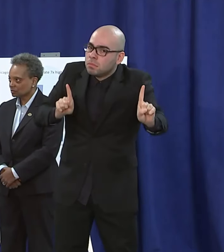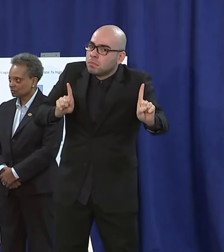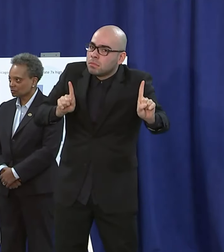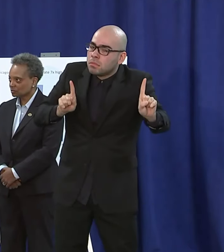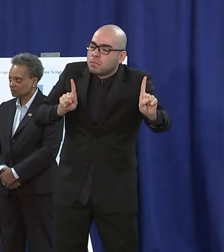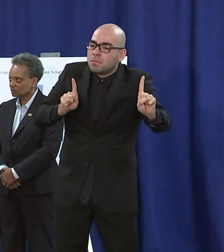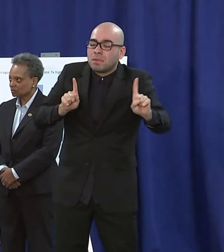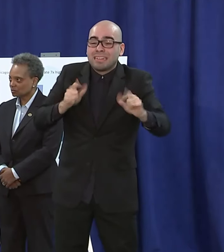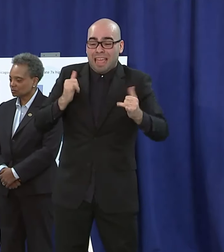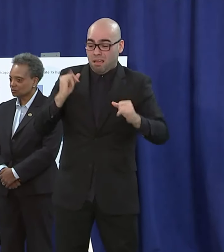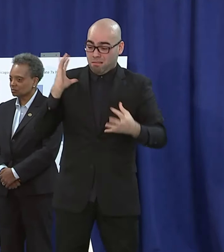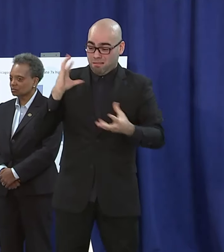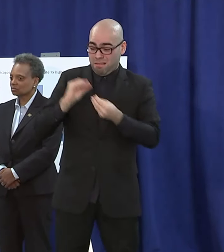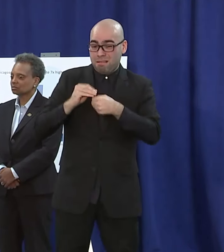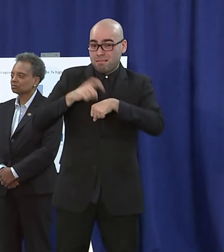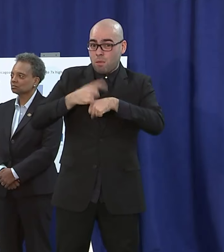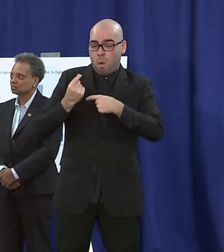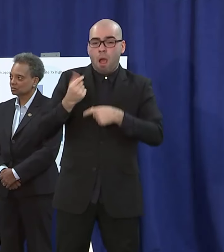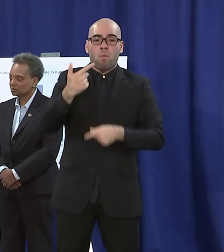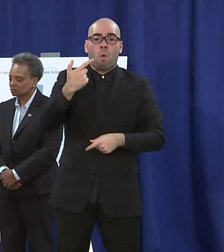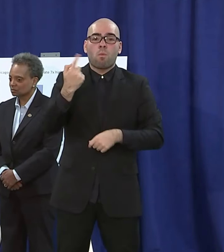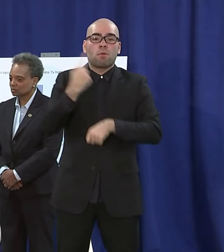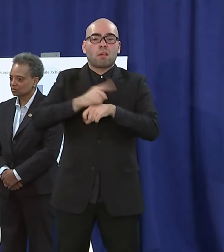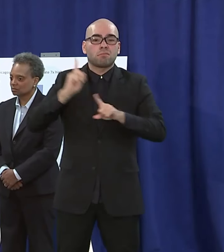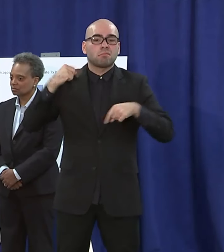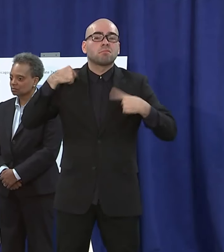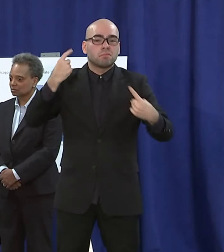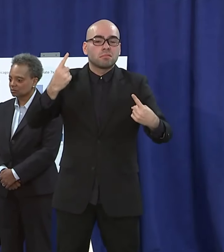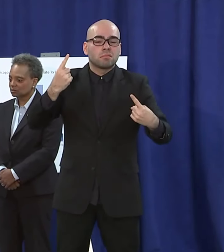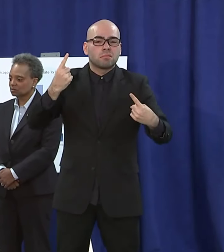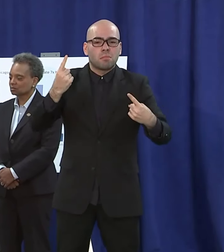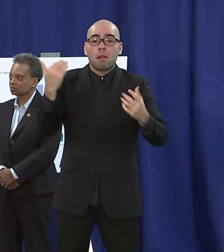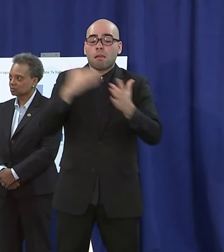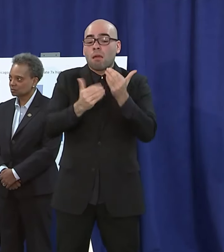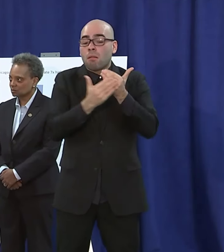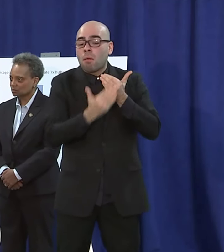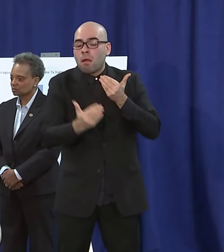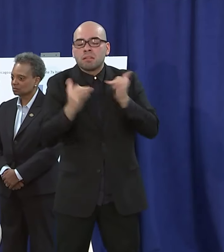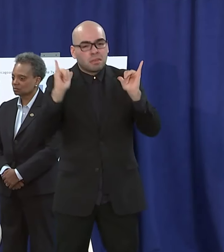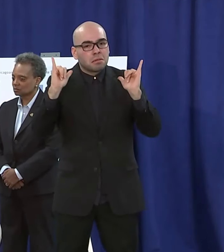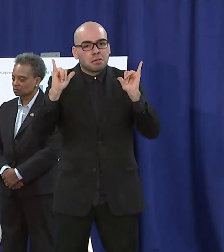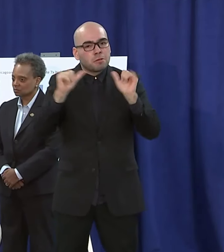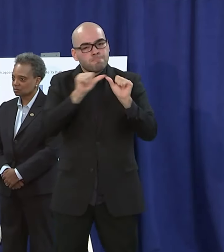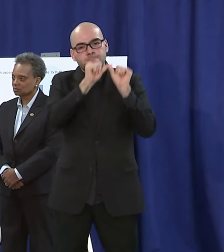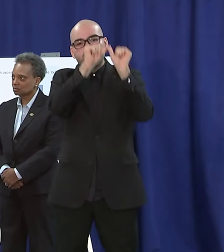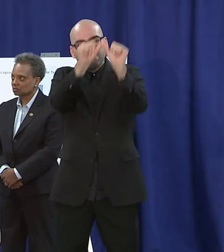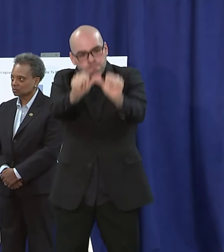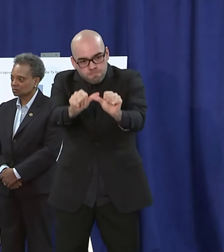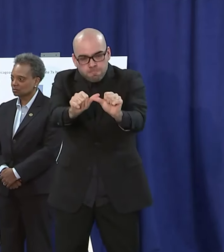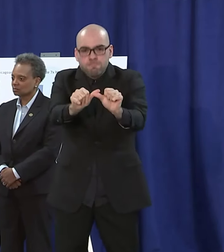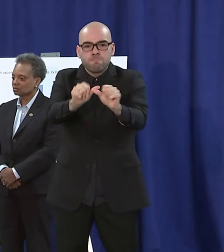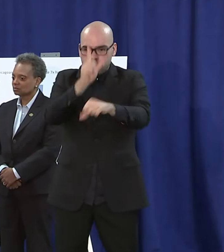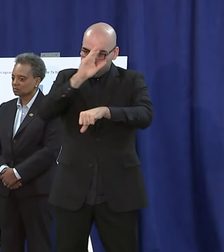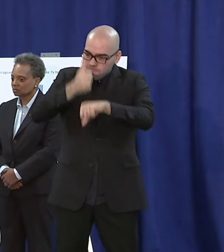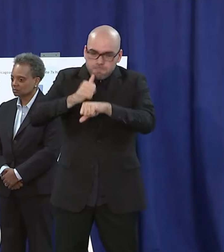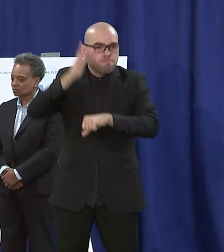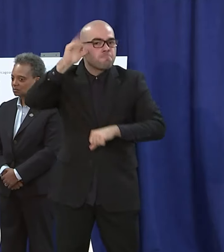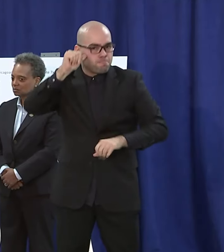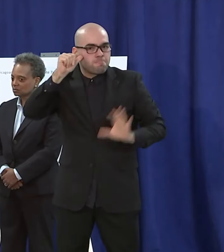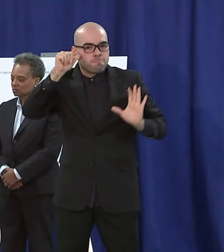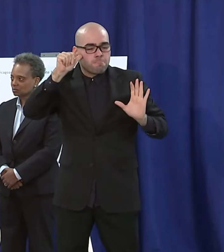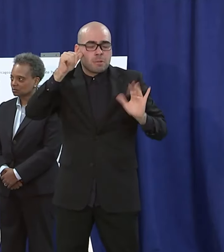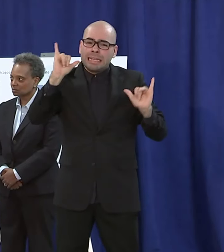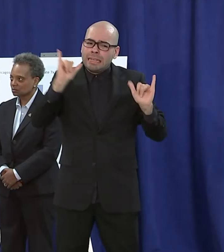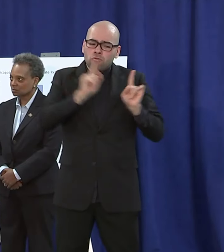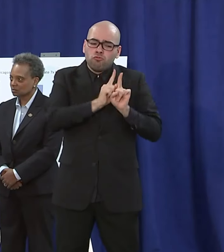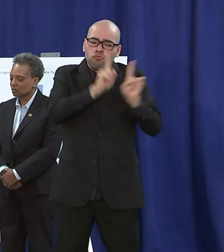approximately 21 days now. Let's continue it going forward. Let's keep our space, keep our distance, but keep